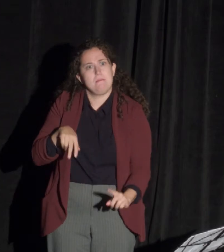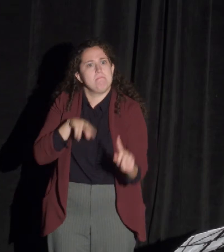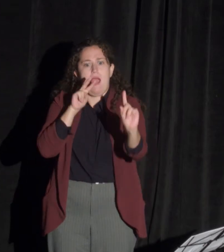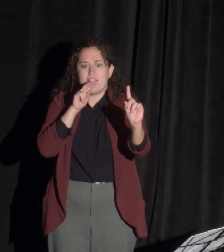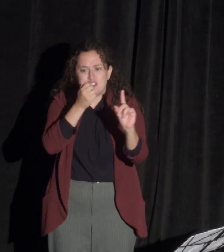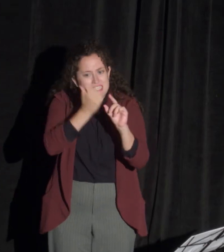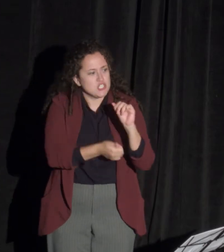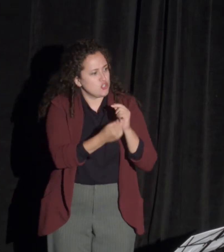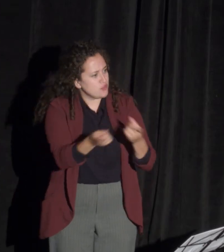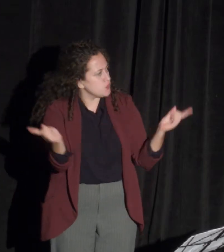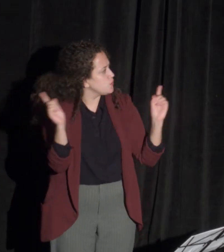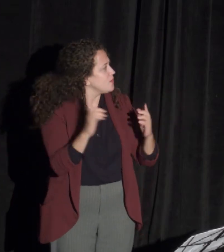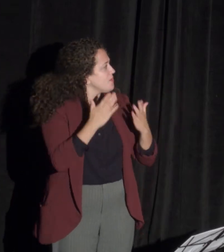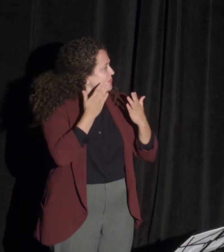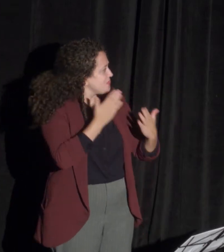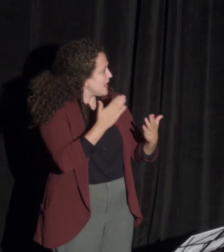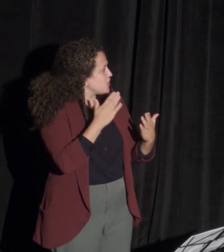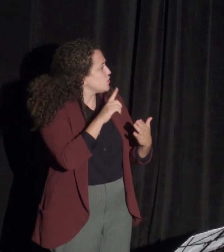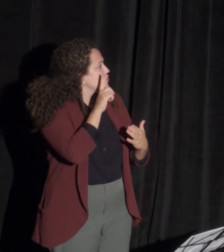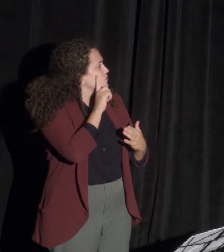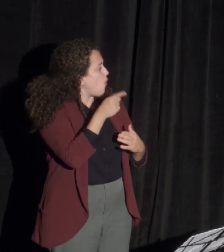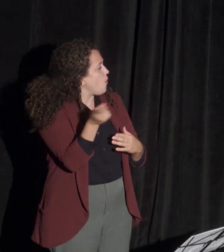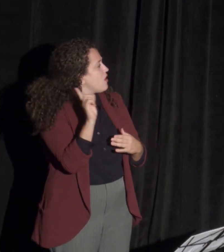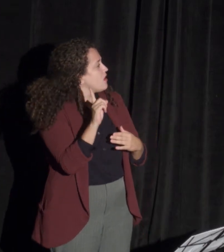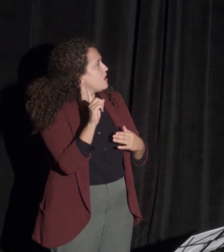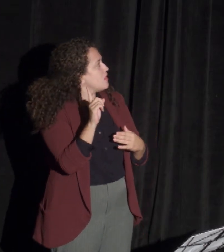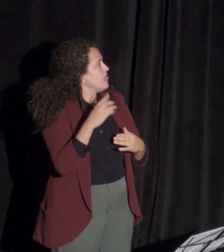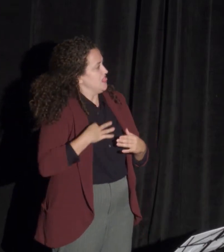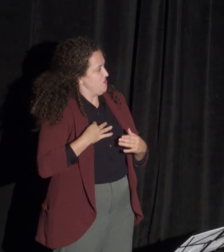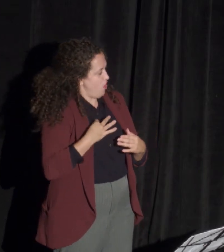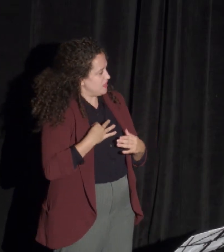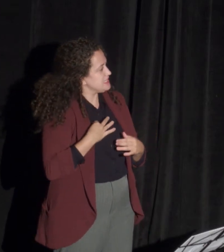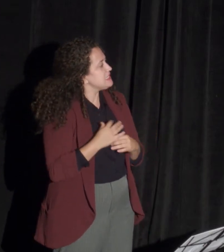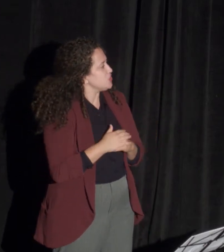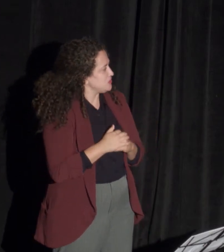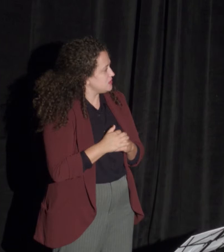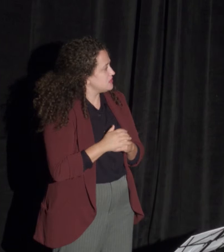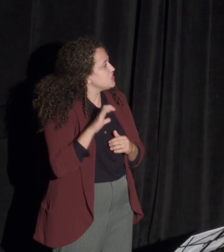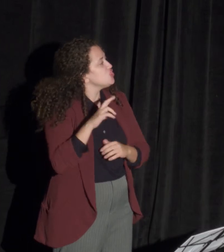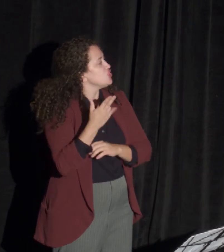Chicon volunteers and conveners. It's been wonderful. Thank you very much.